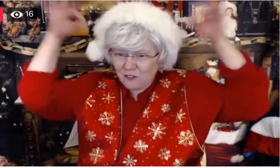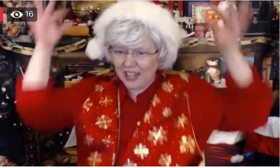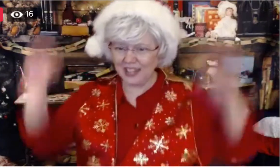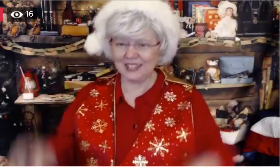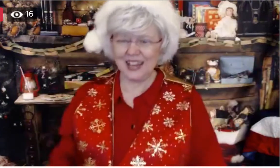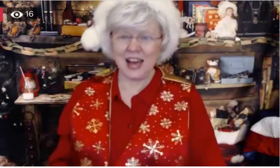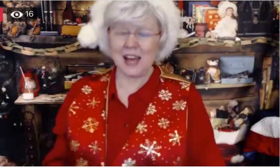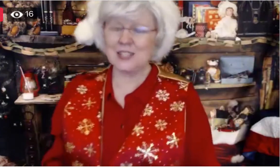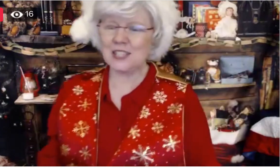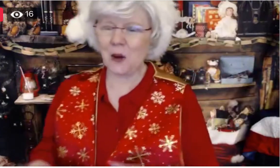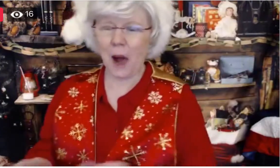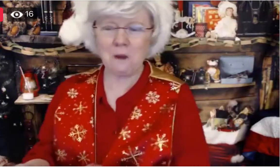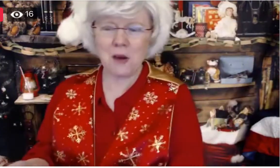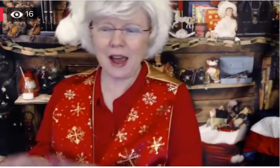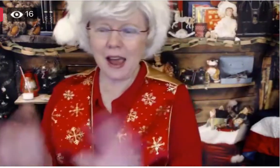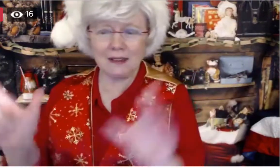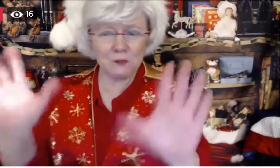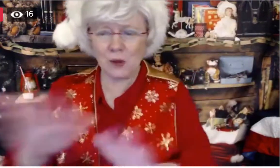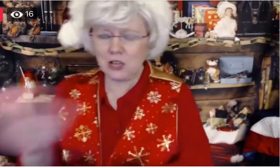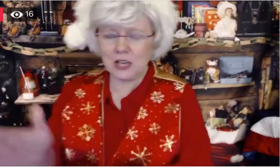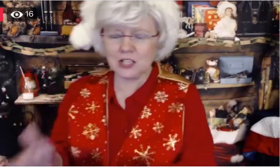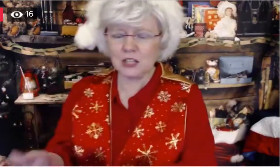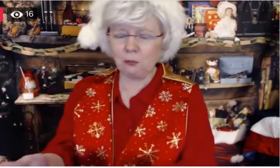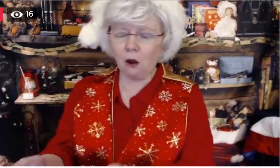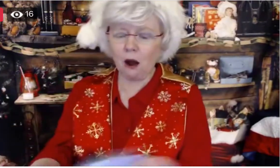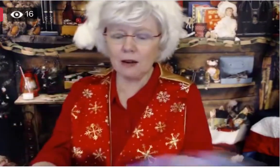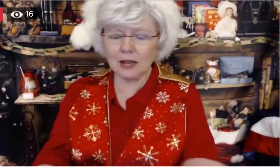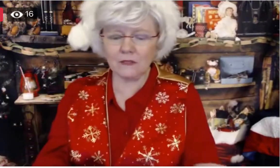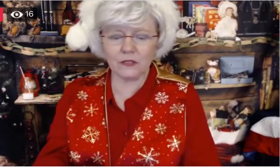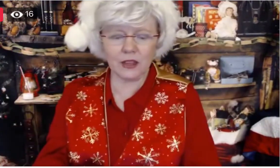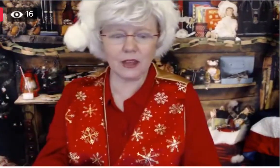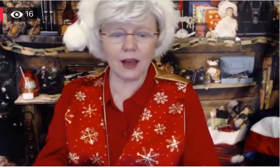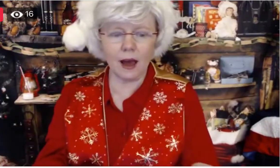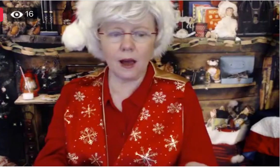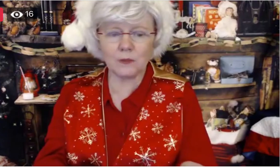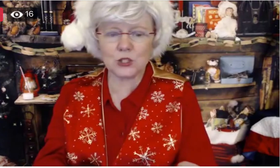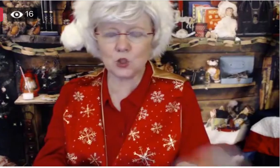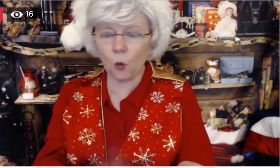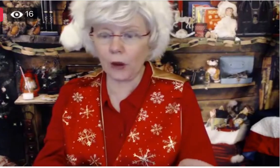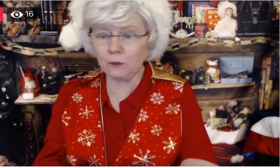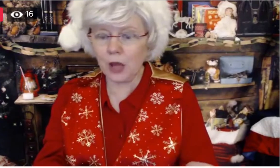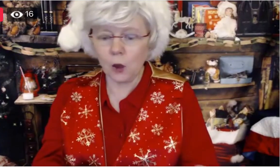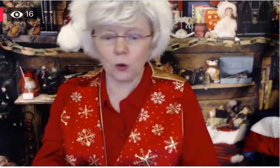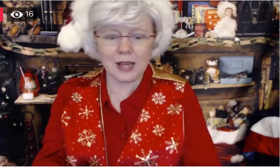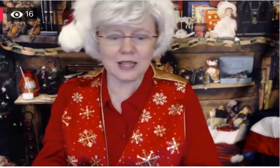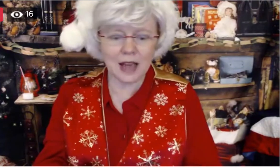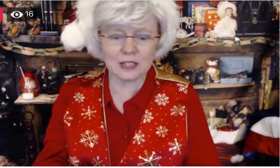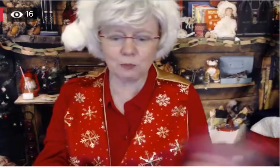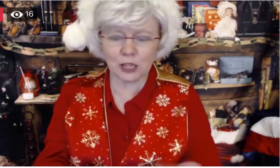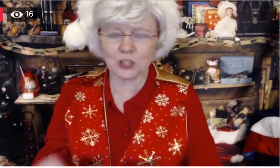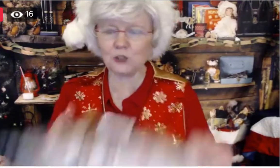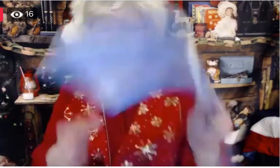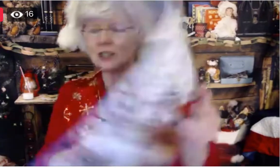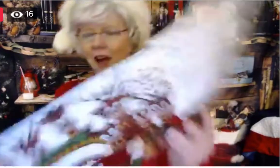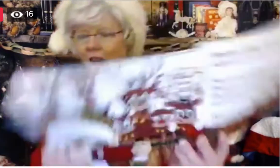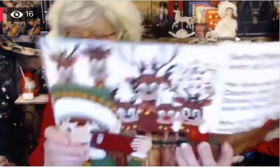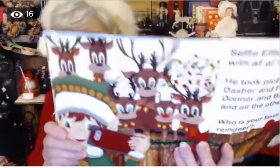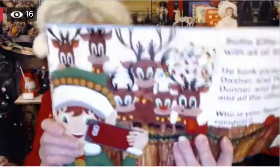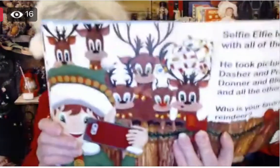Elfie. So, and when you get to the part in the story where he takes pictures of like all